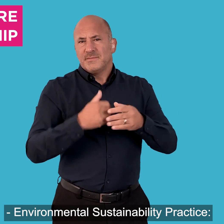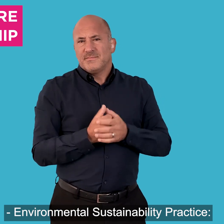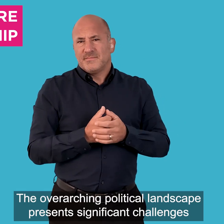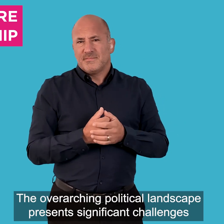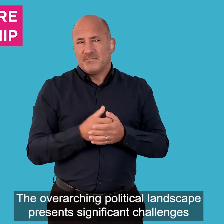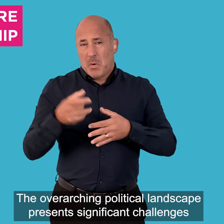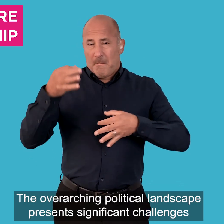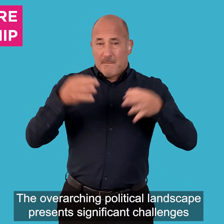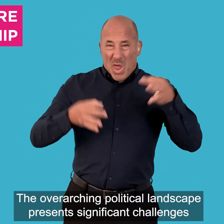practice.